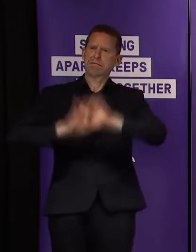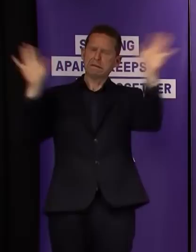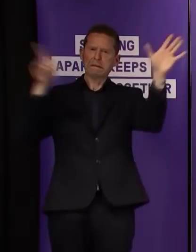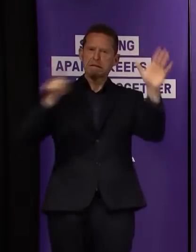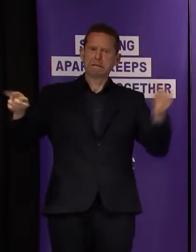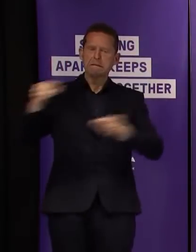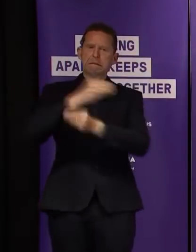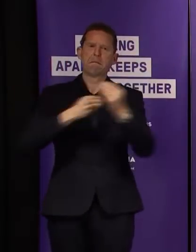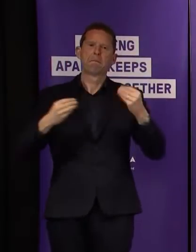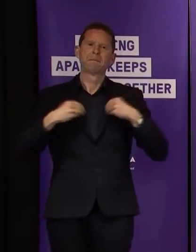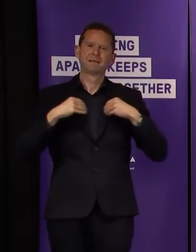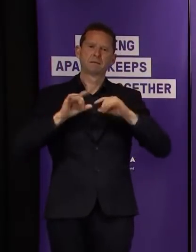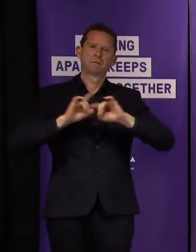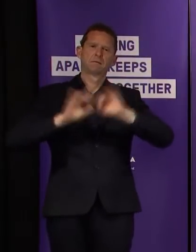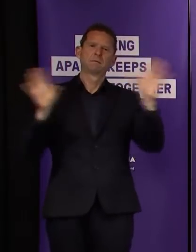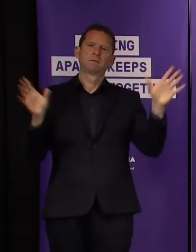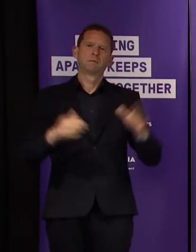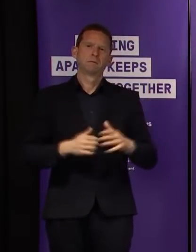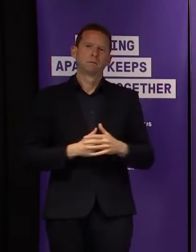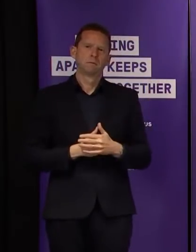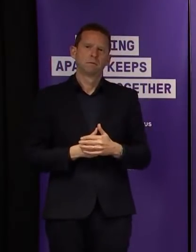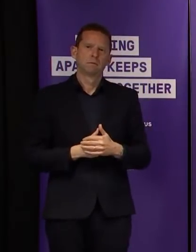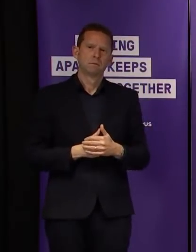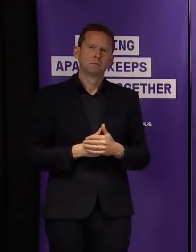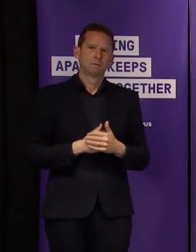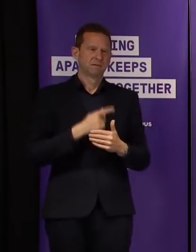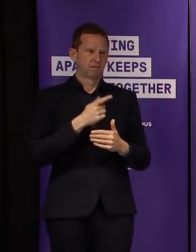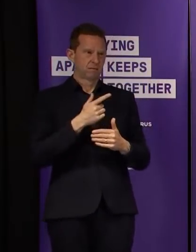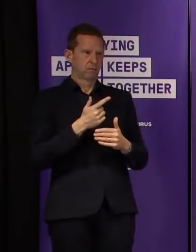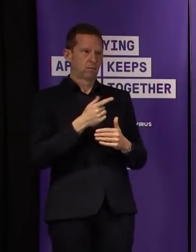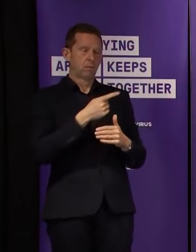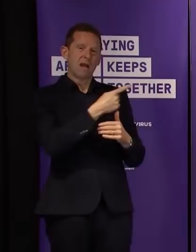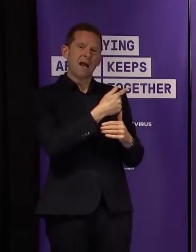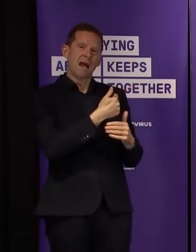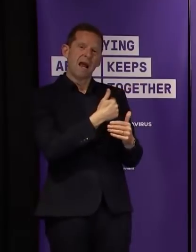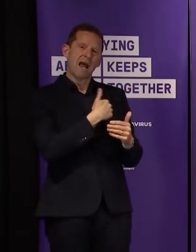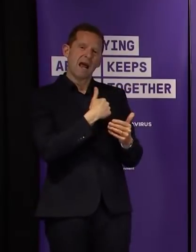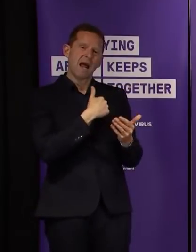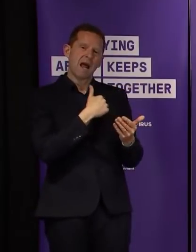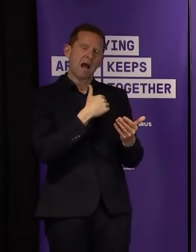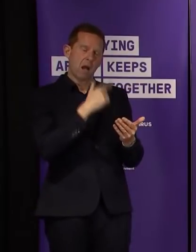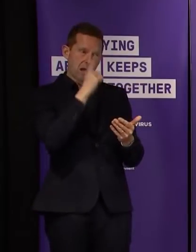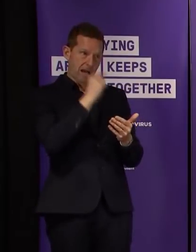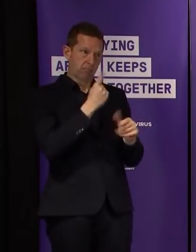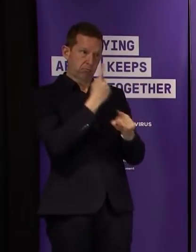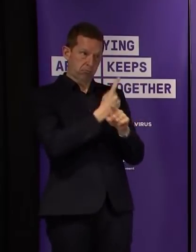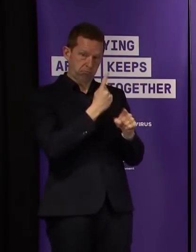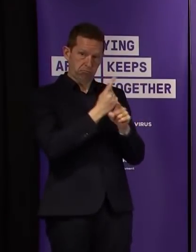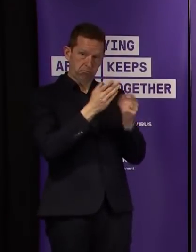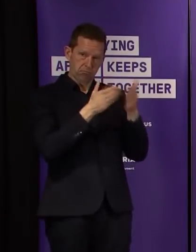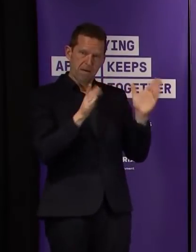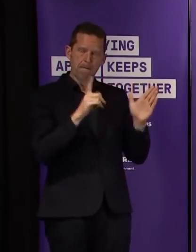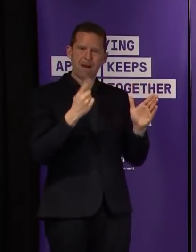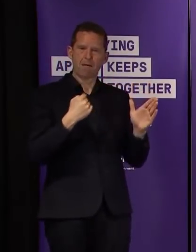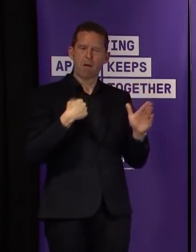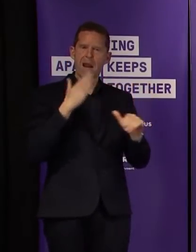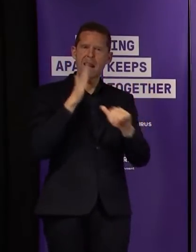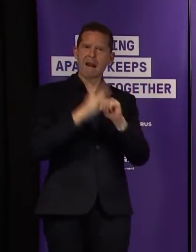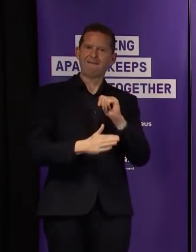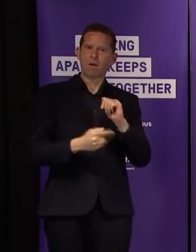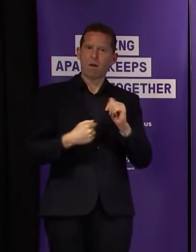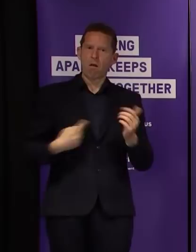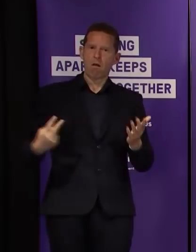by. Well, I'm happy to comment more broadly. But I'm not here, and I've never stood